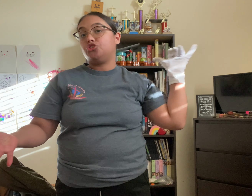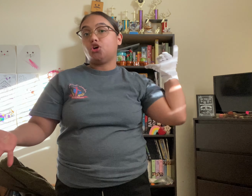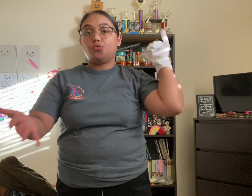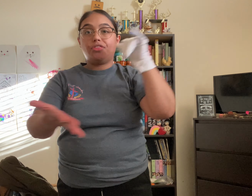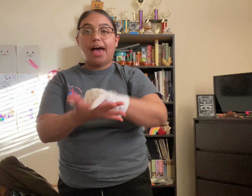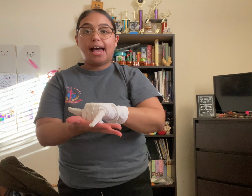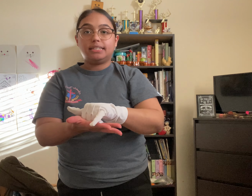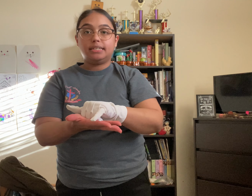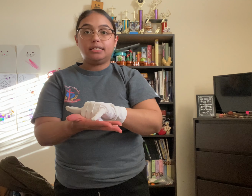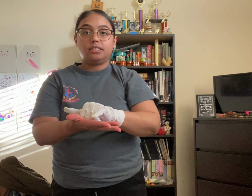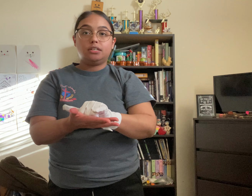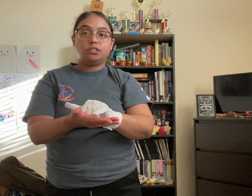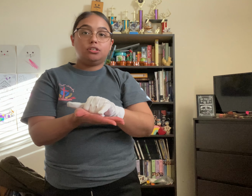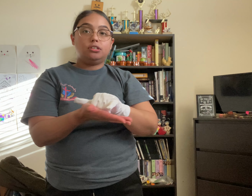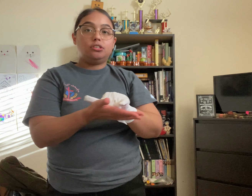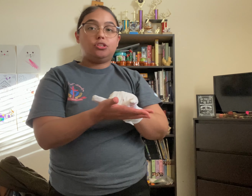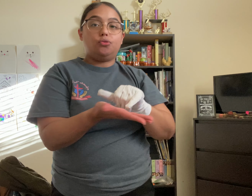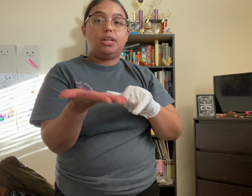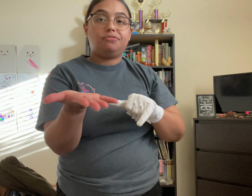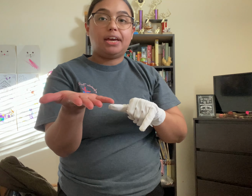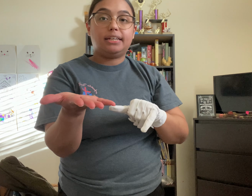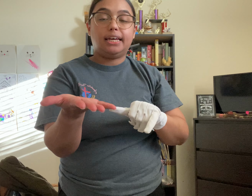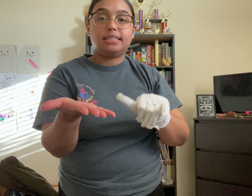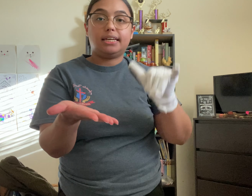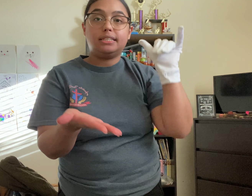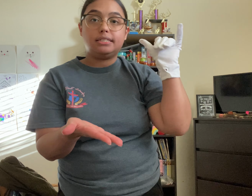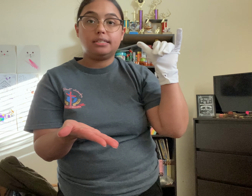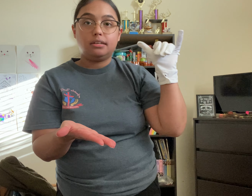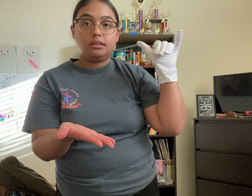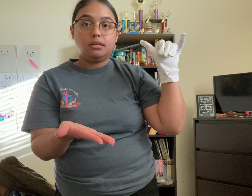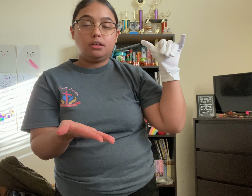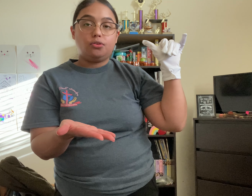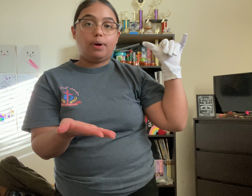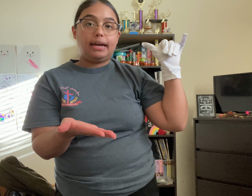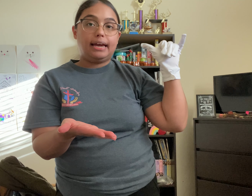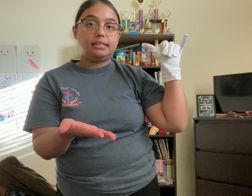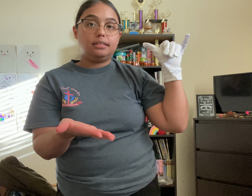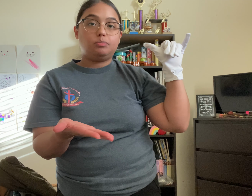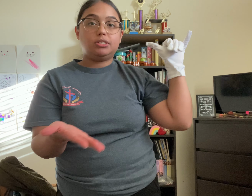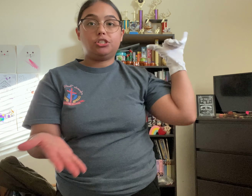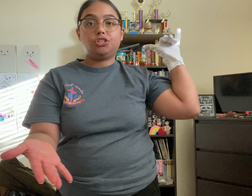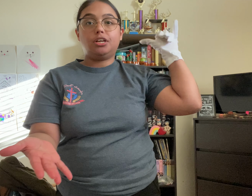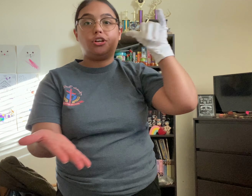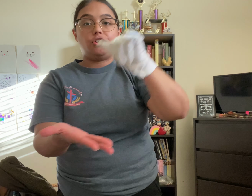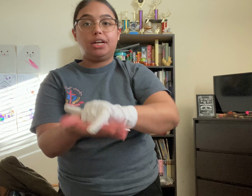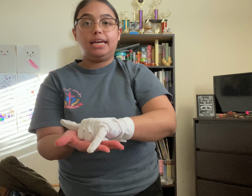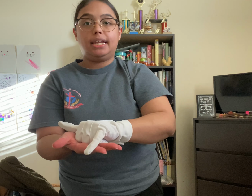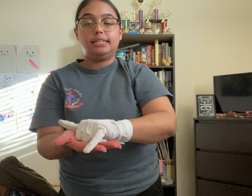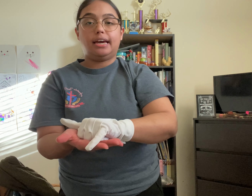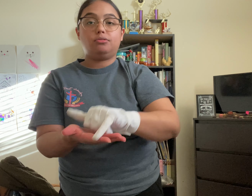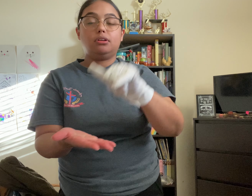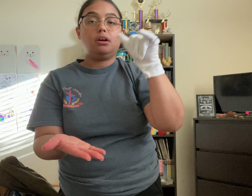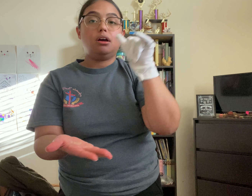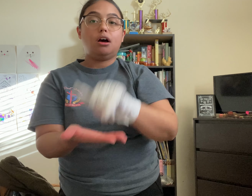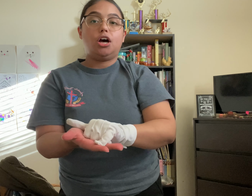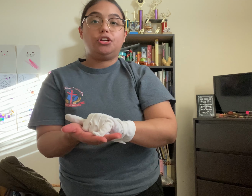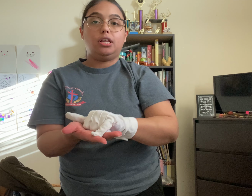so that. So left hand like this, right hand in this position, and you're going to hit it down on your left